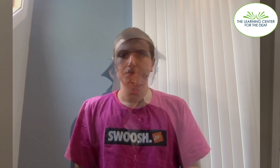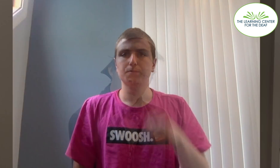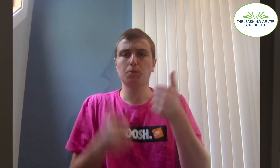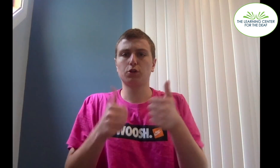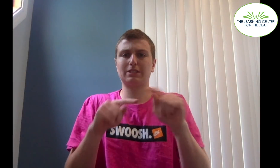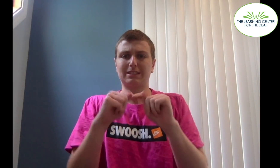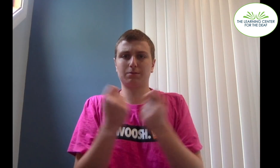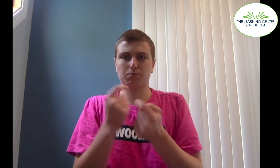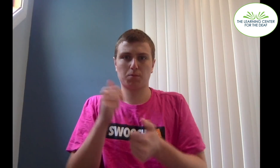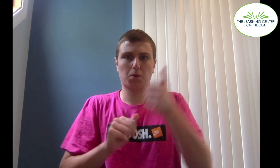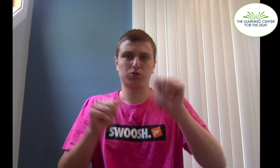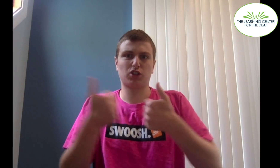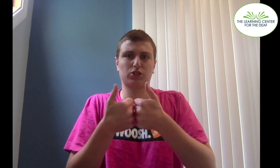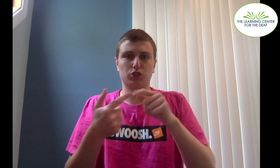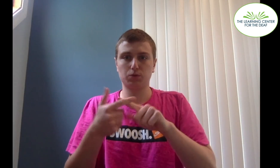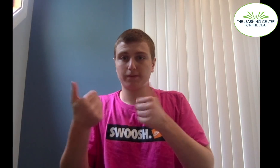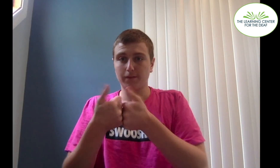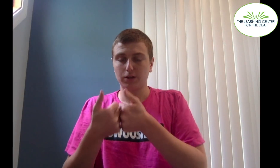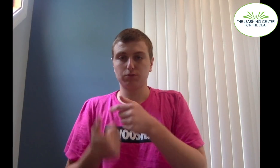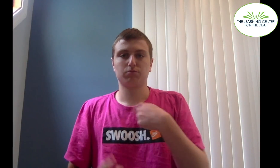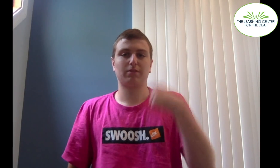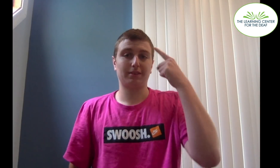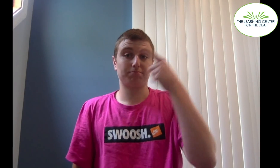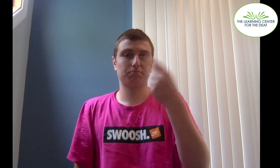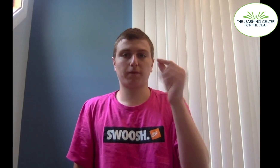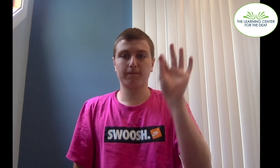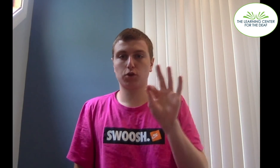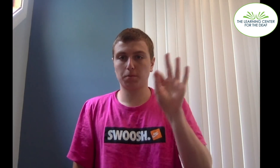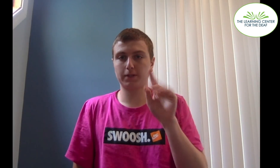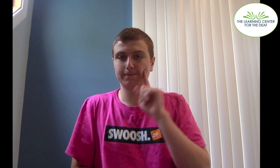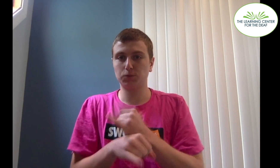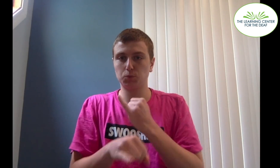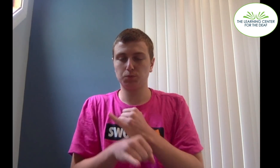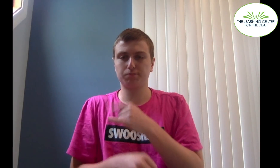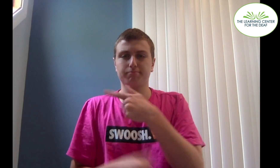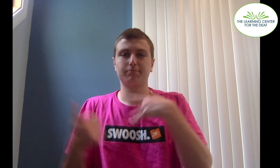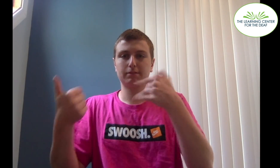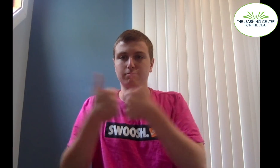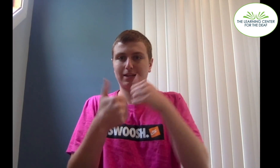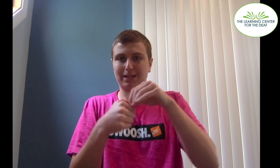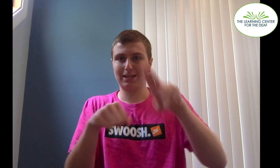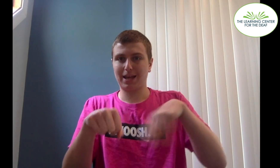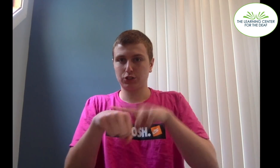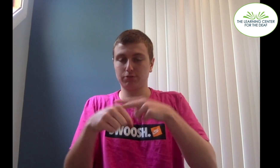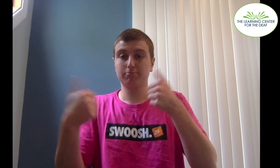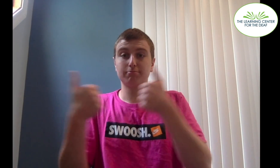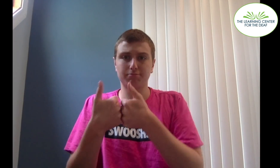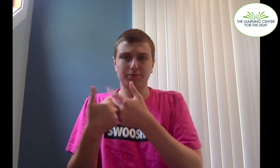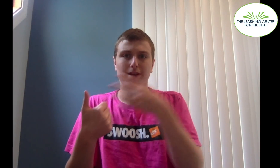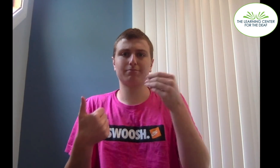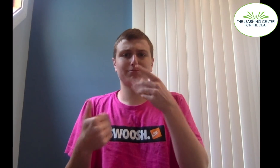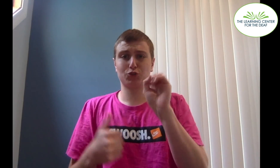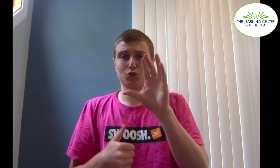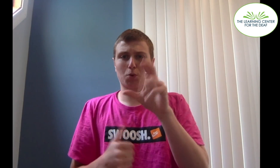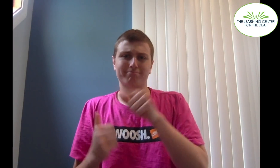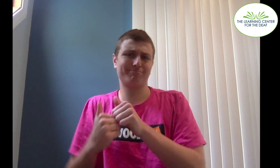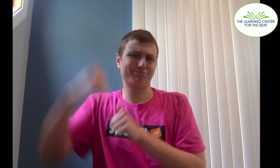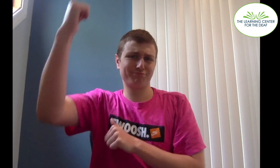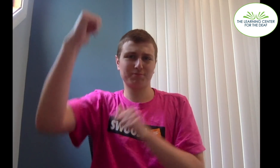As far as the most challenging team, I would say Fremont School for the Deaf. We played against them in nationals and they really blew past